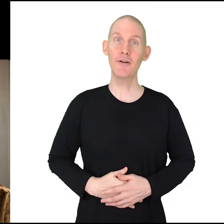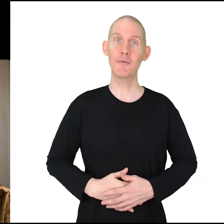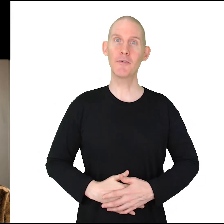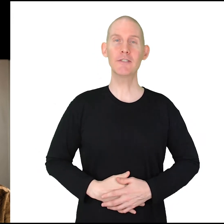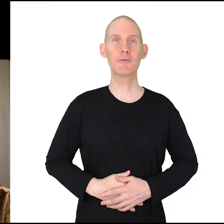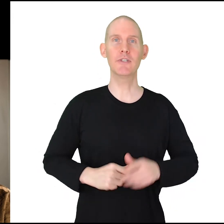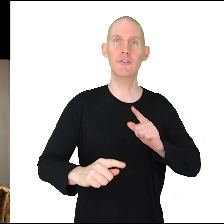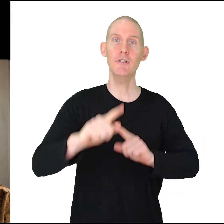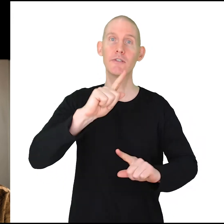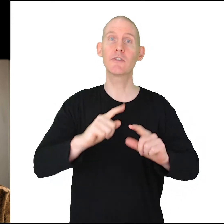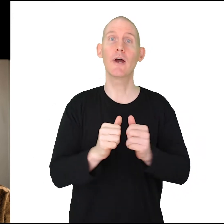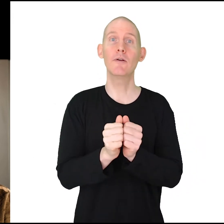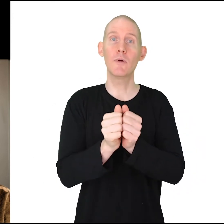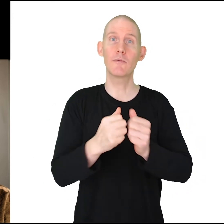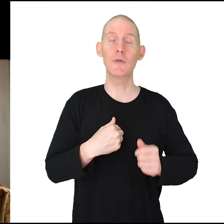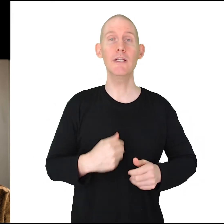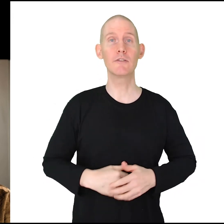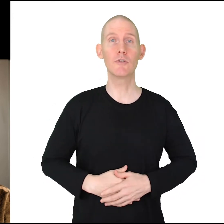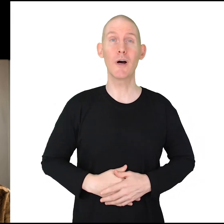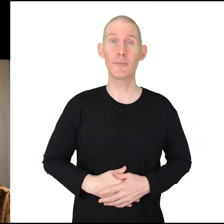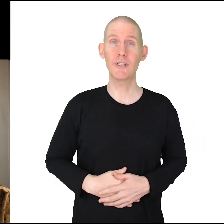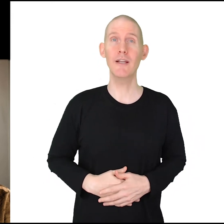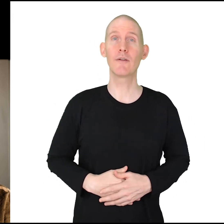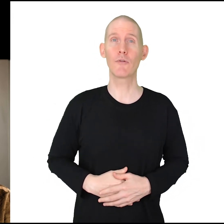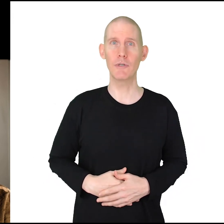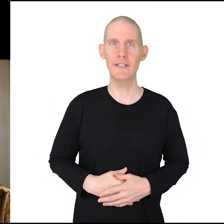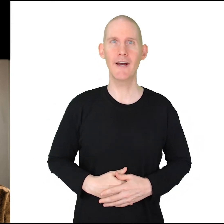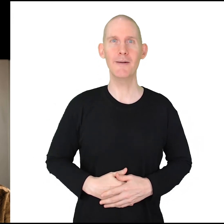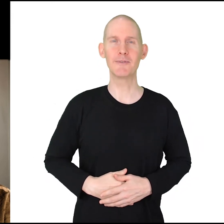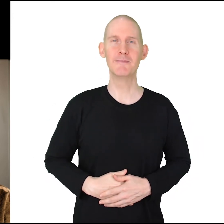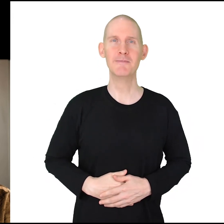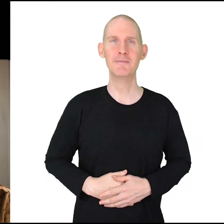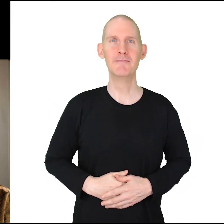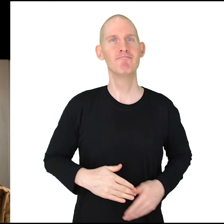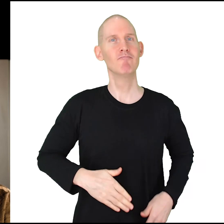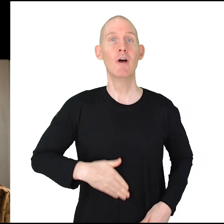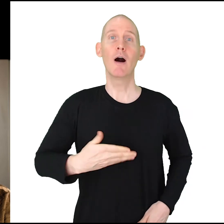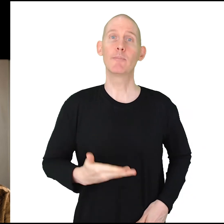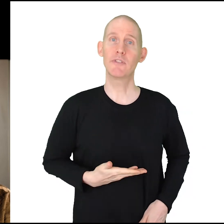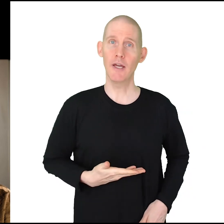rest position, sign with me. Let's do upset 3 times. Upset.